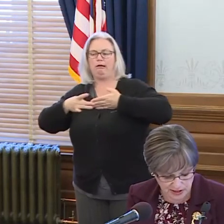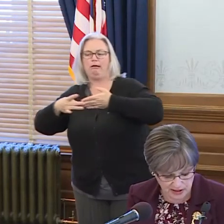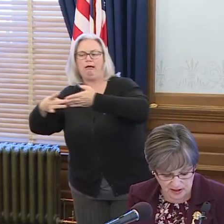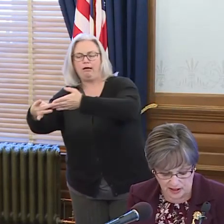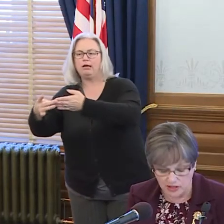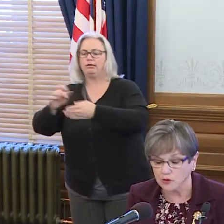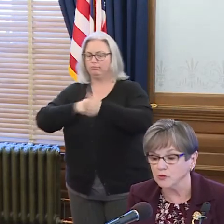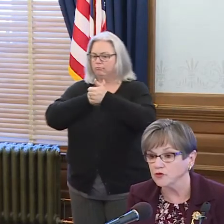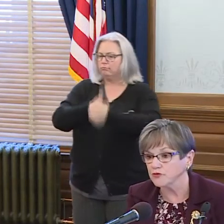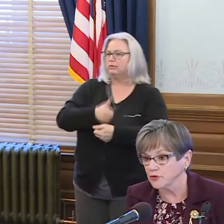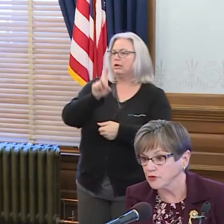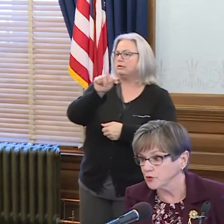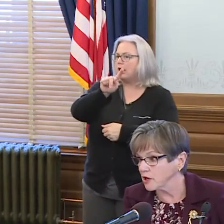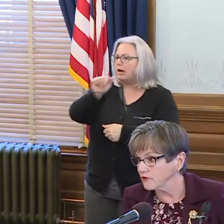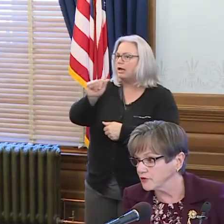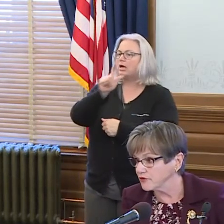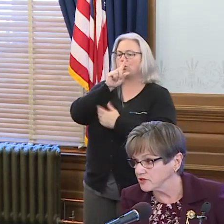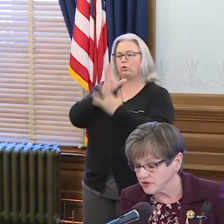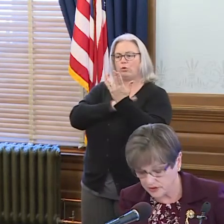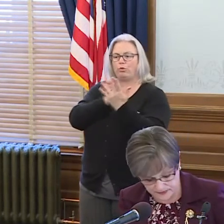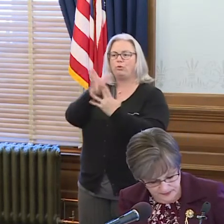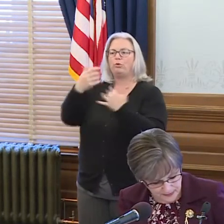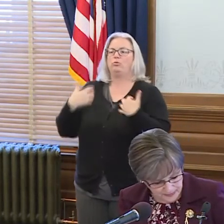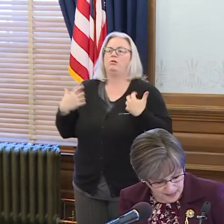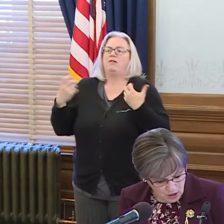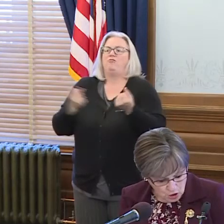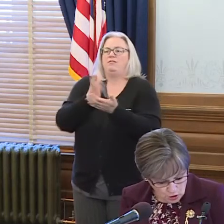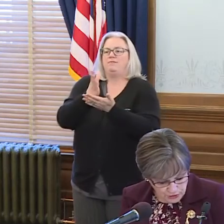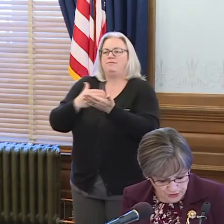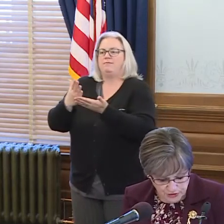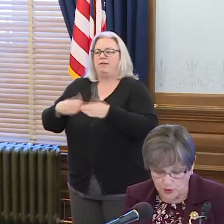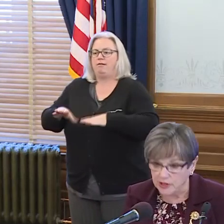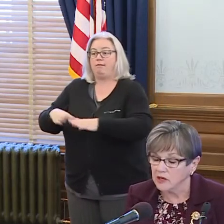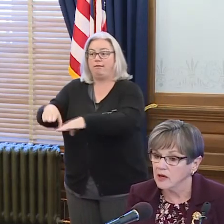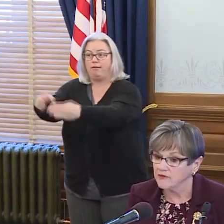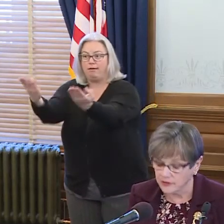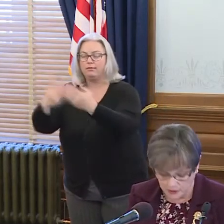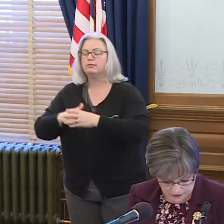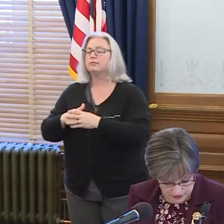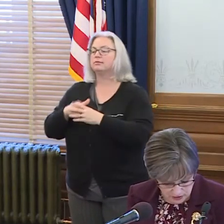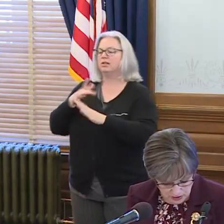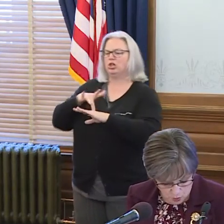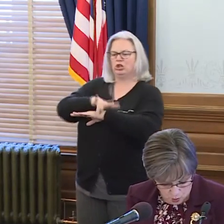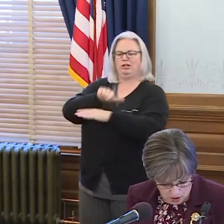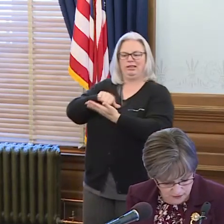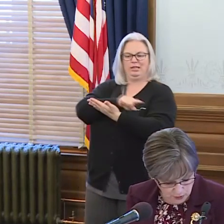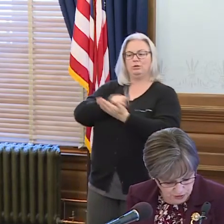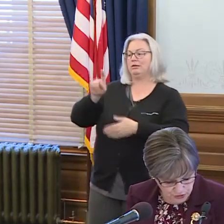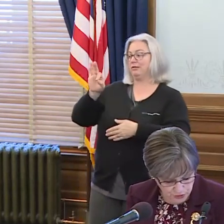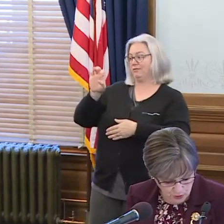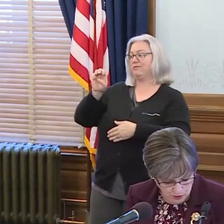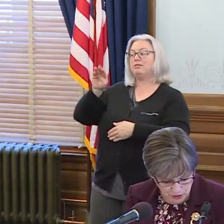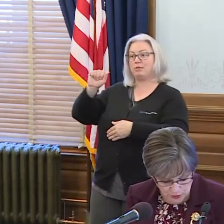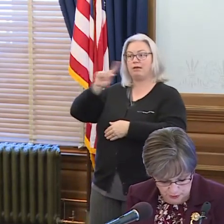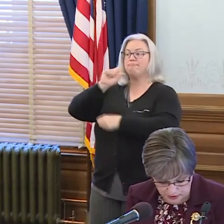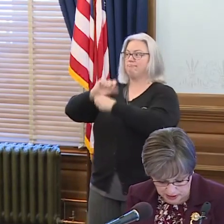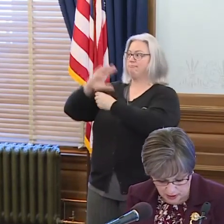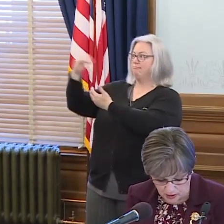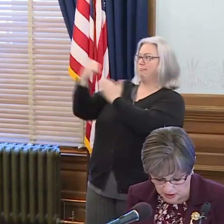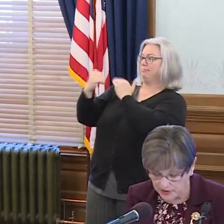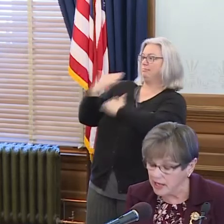based on data as we move through the recovery phases. Earlier this week, FEMA fulfilled one of our resource requests with